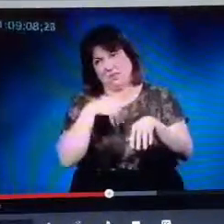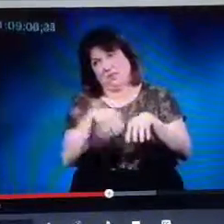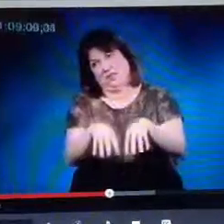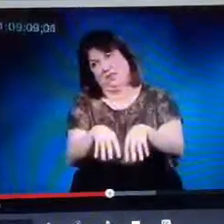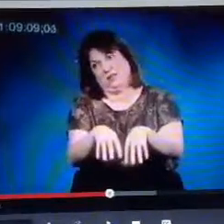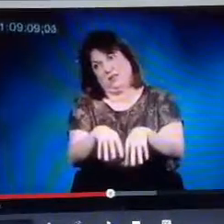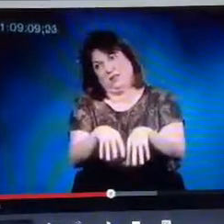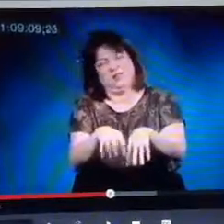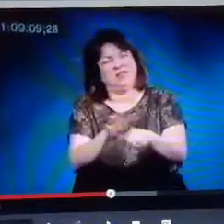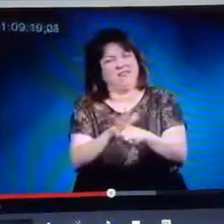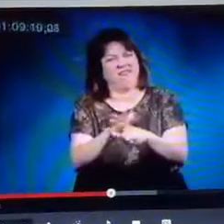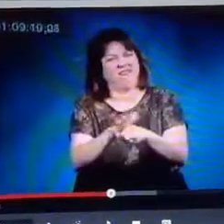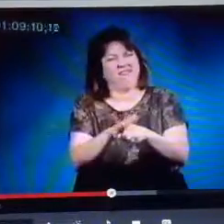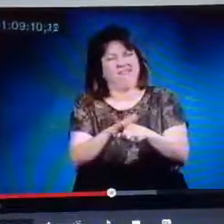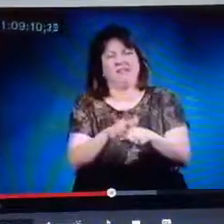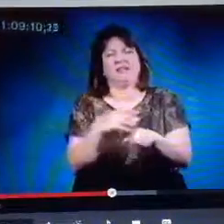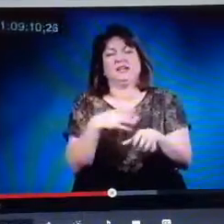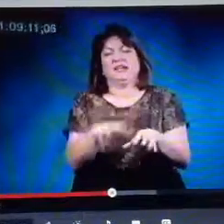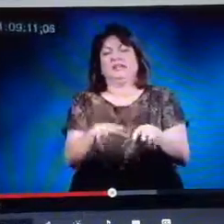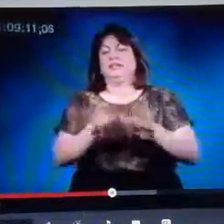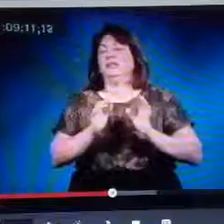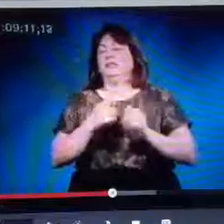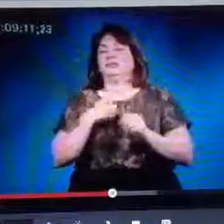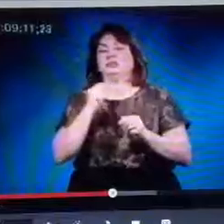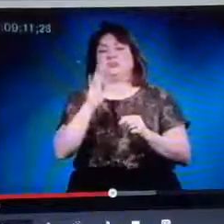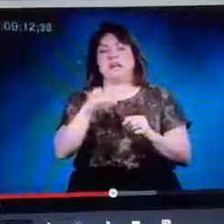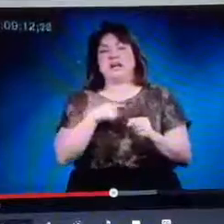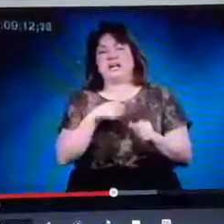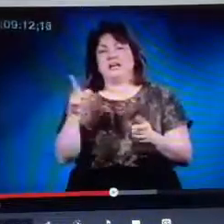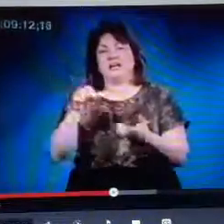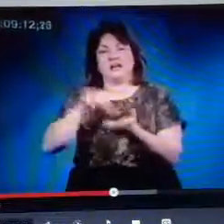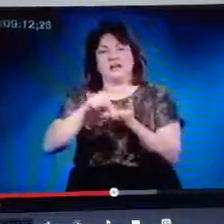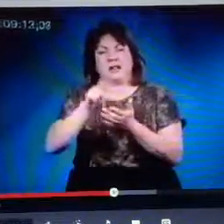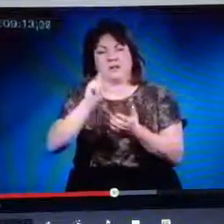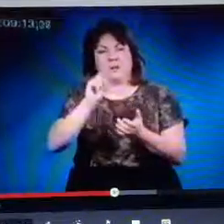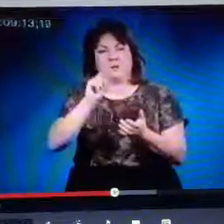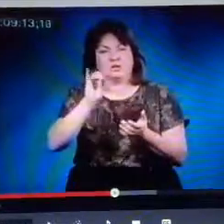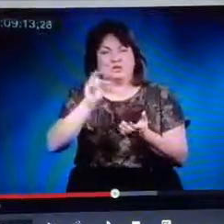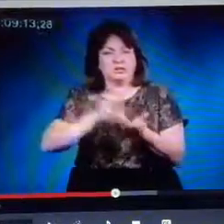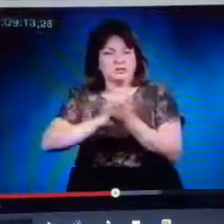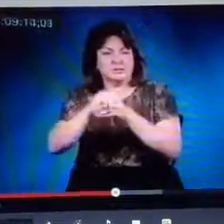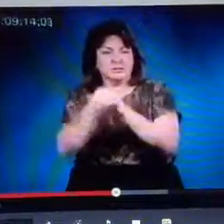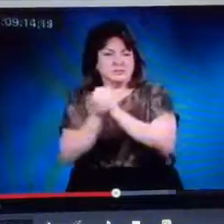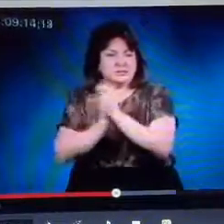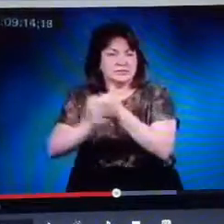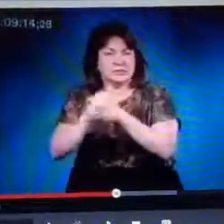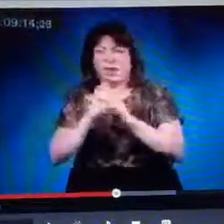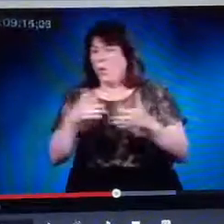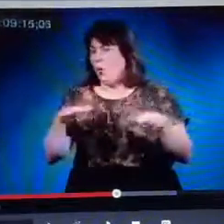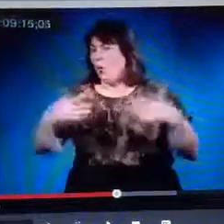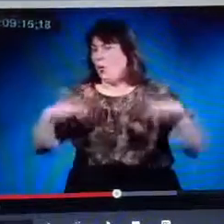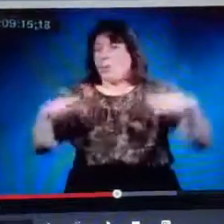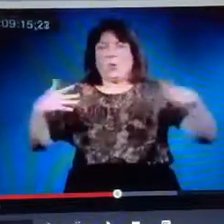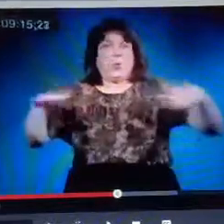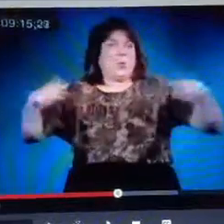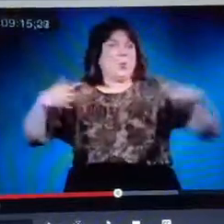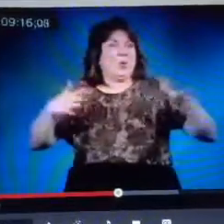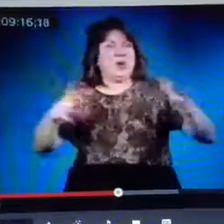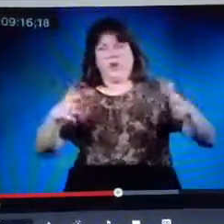But I sat there for an hour, and I was thinking, okay, an hour's enough. I'm going to add some lotion. Wow, that